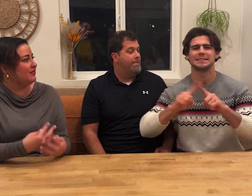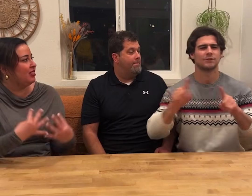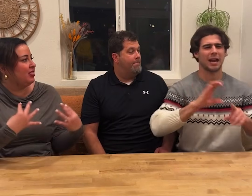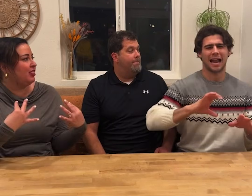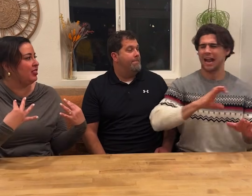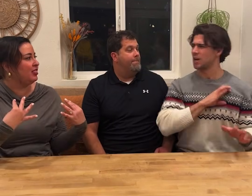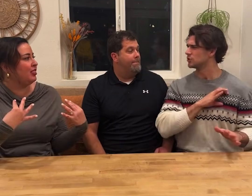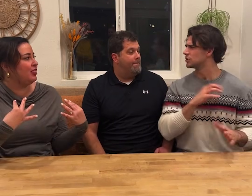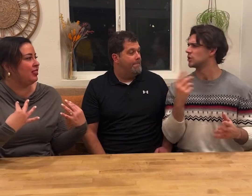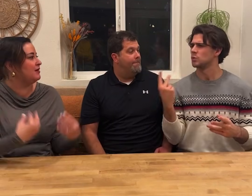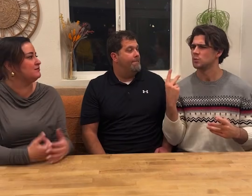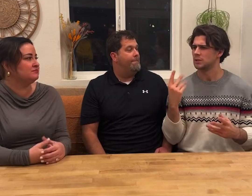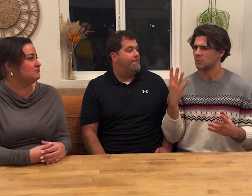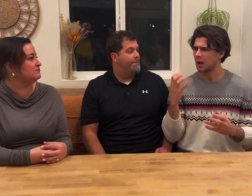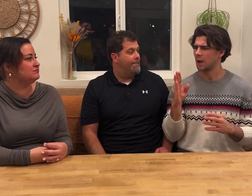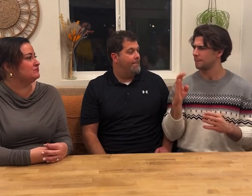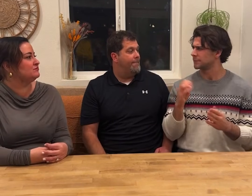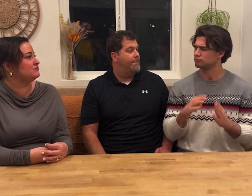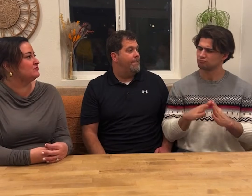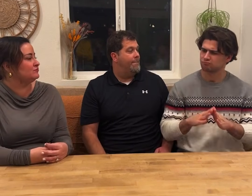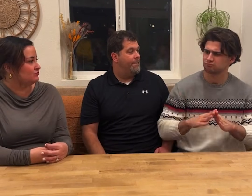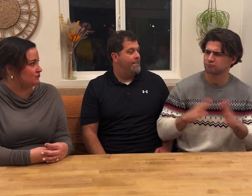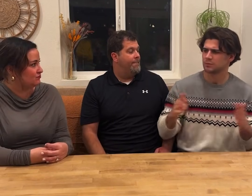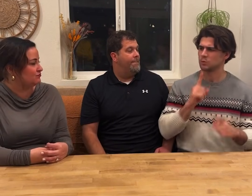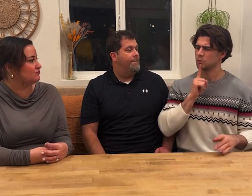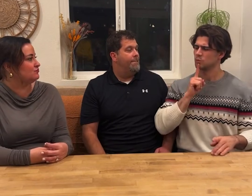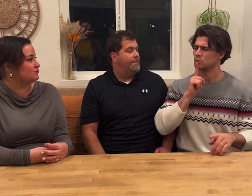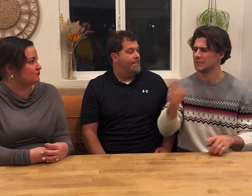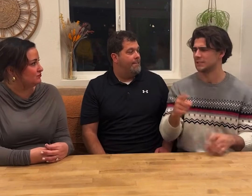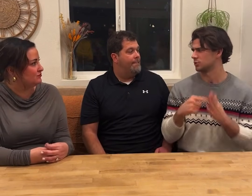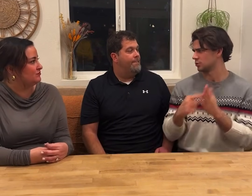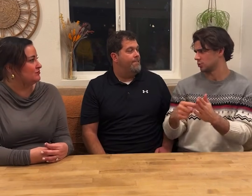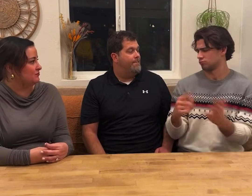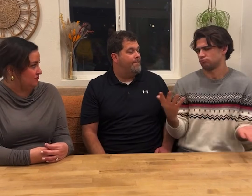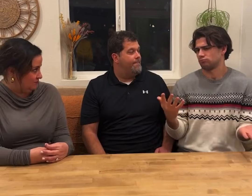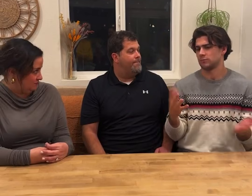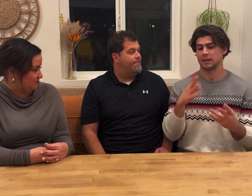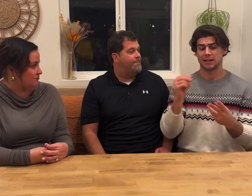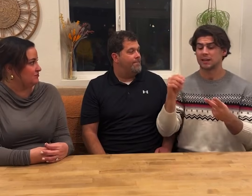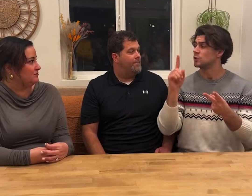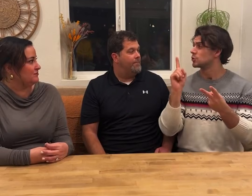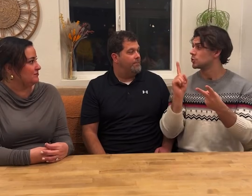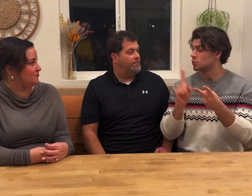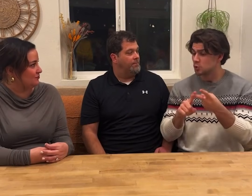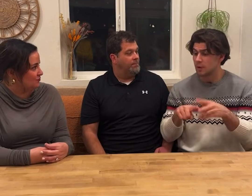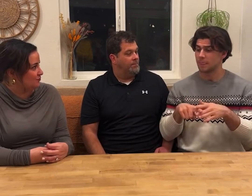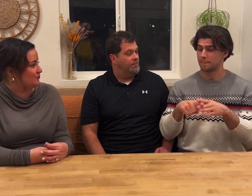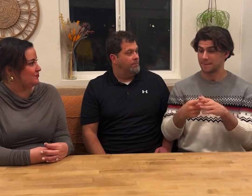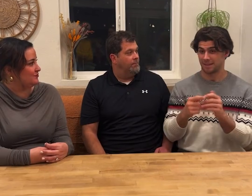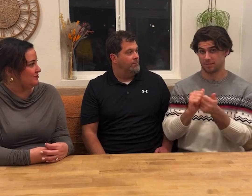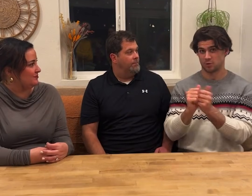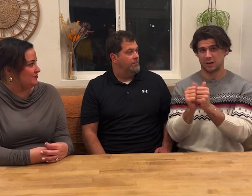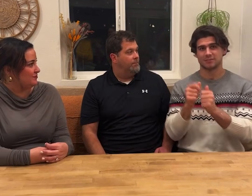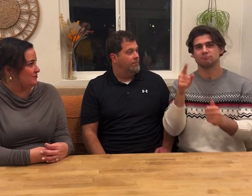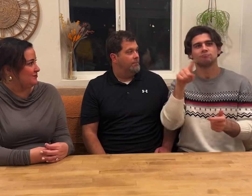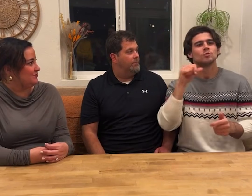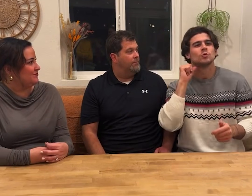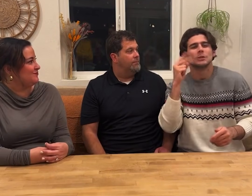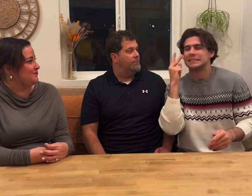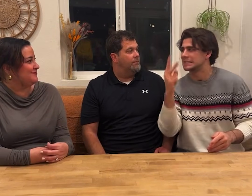performative, right? We never tried to play somebody that we're not. We were who we are, and we just showed that. At the beginning of the race,